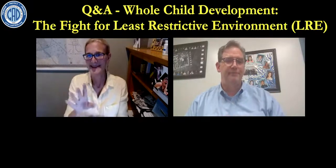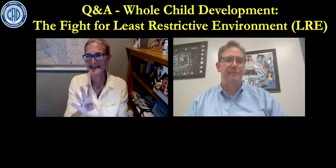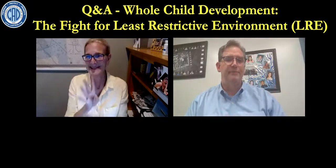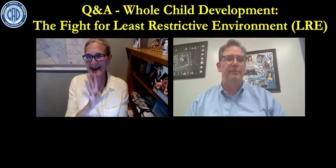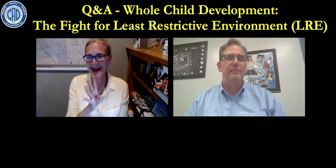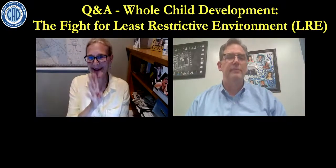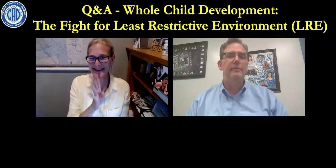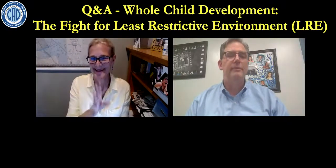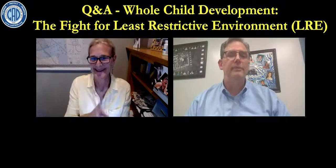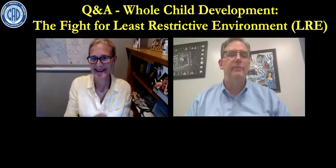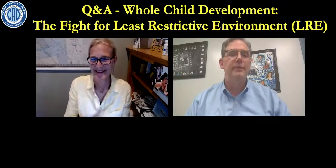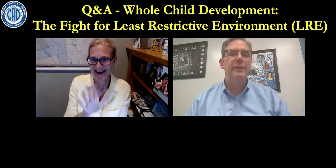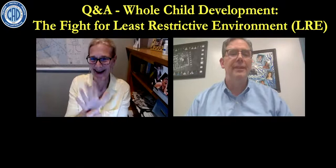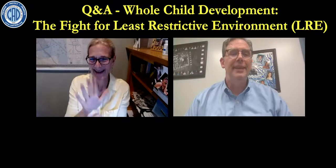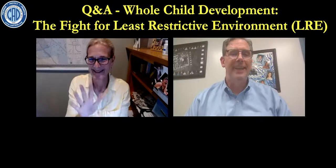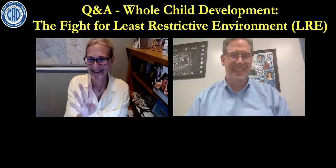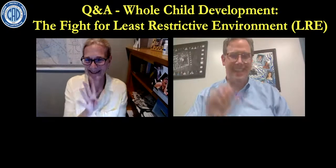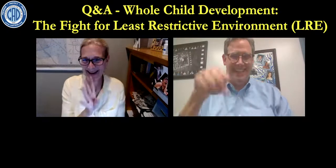Yeah.